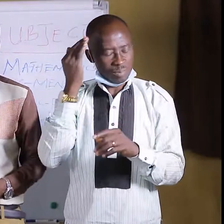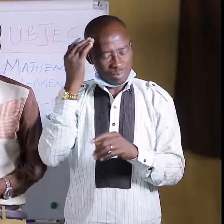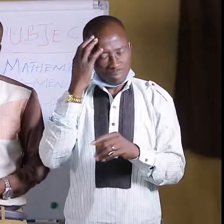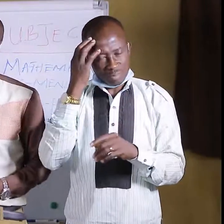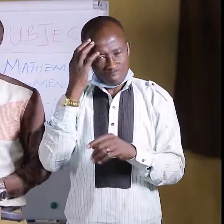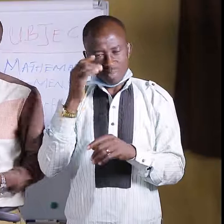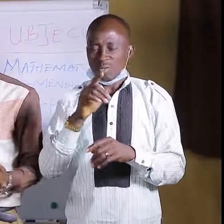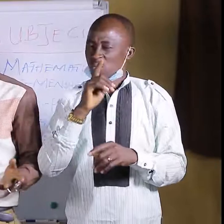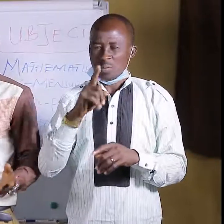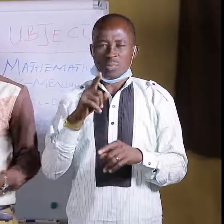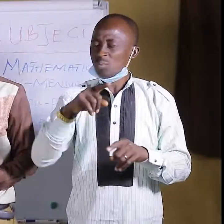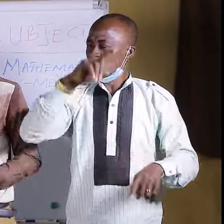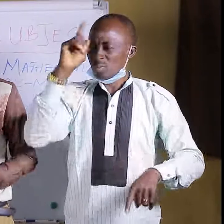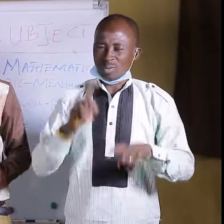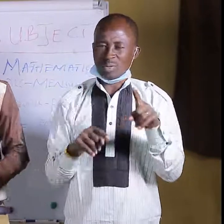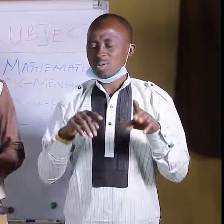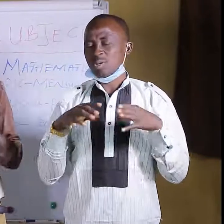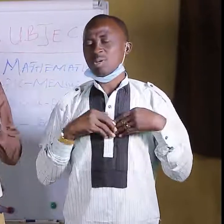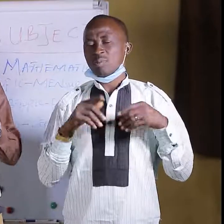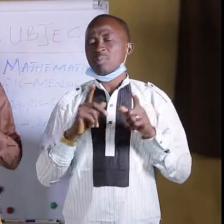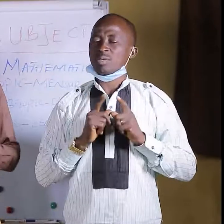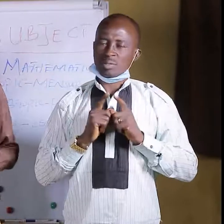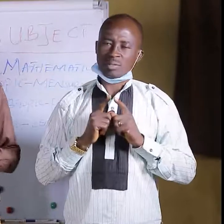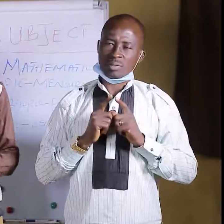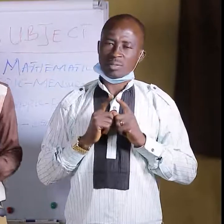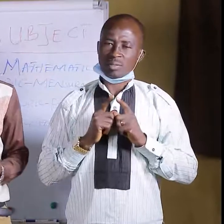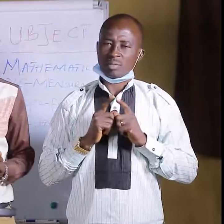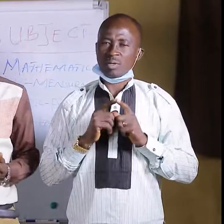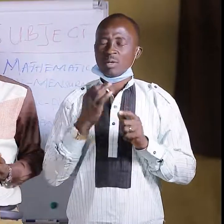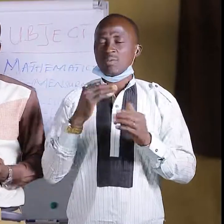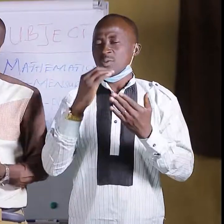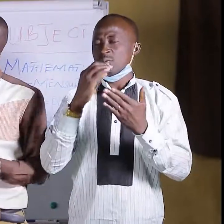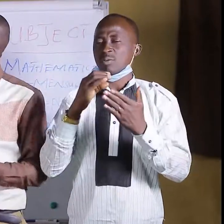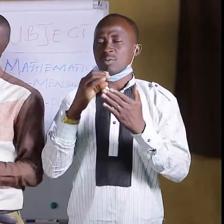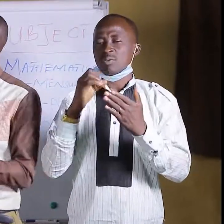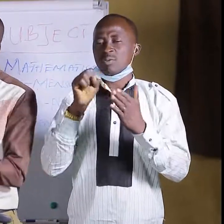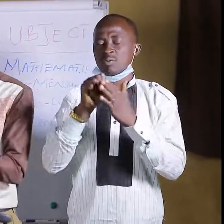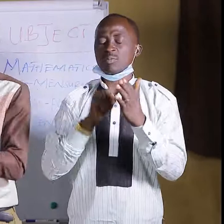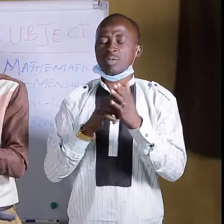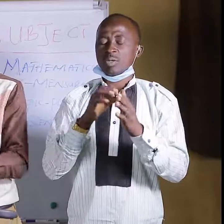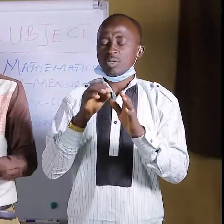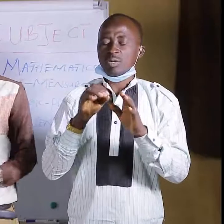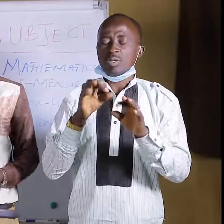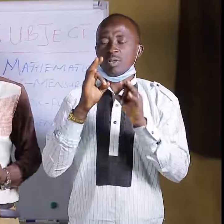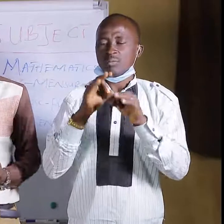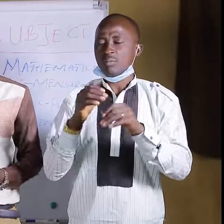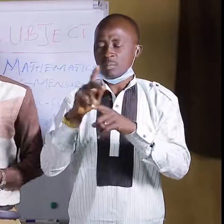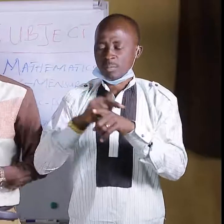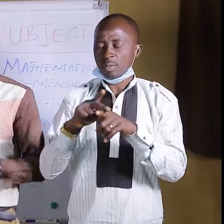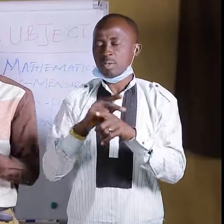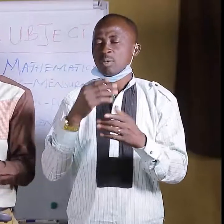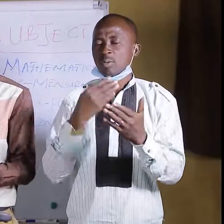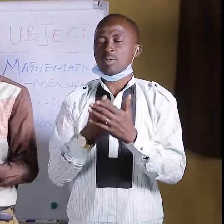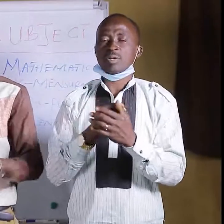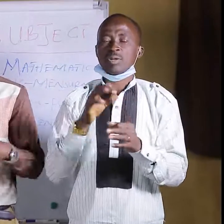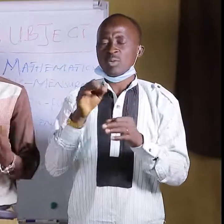you cannot appreciate the beauty of the subject. But you only appreciate the beauty of the subject when you practice very well. In fact,